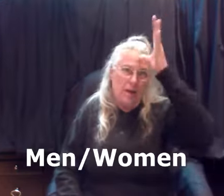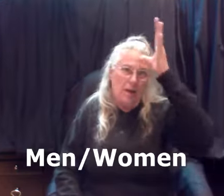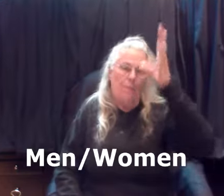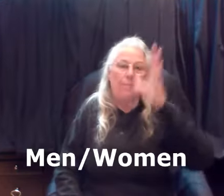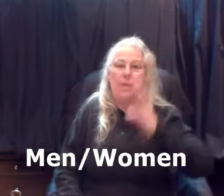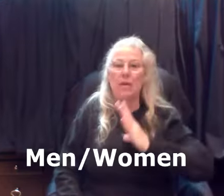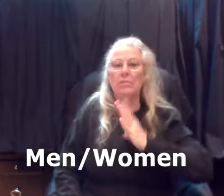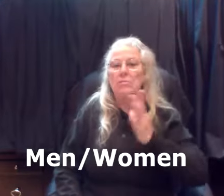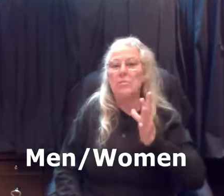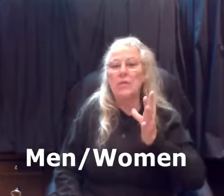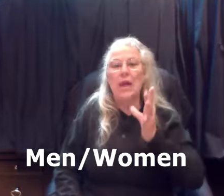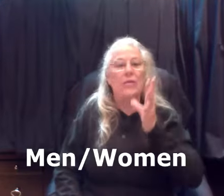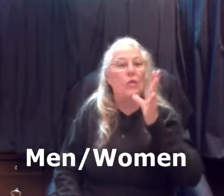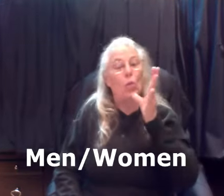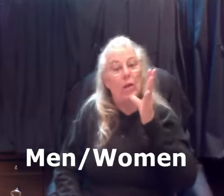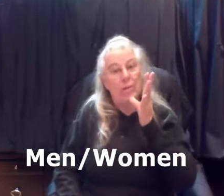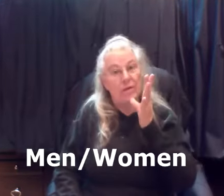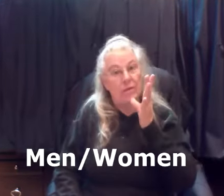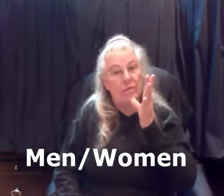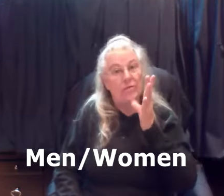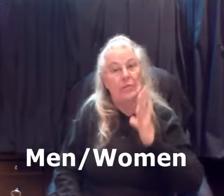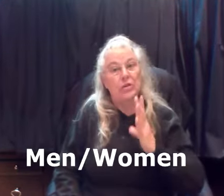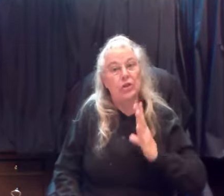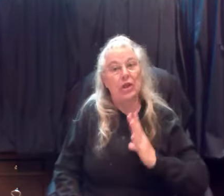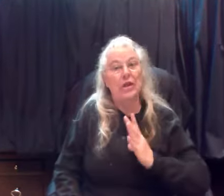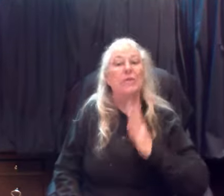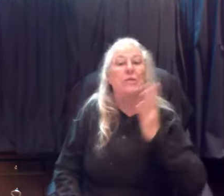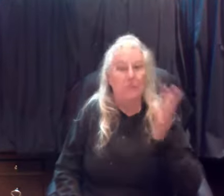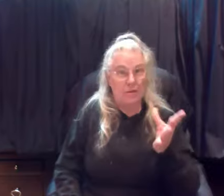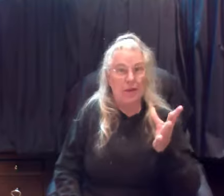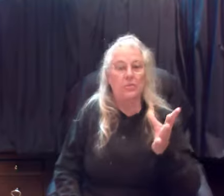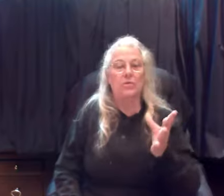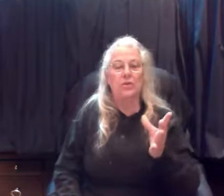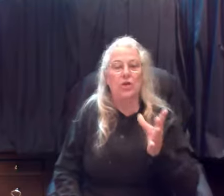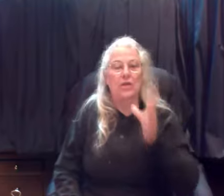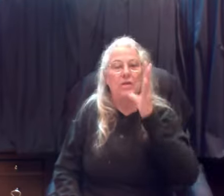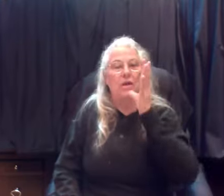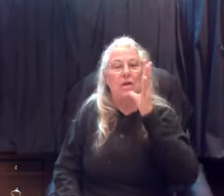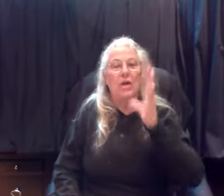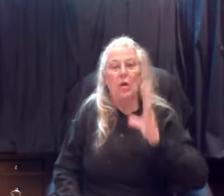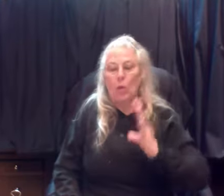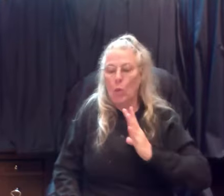Men. And then women. From the chin. Down to the chest. Women.